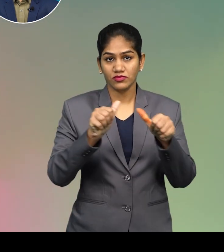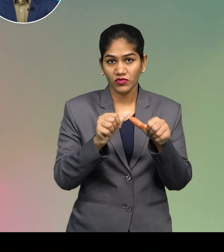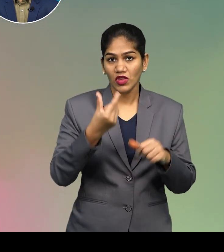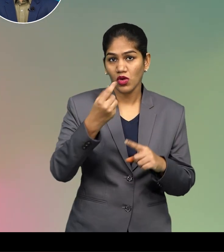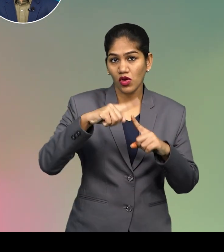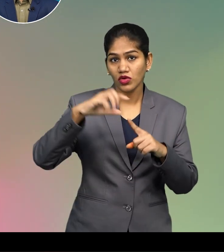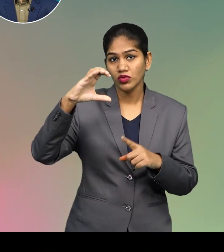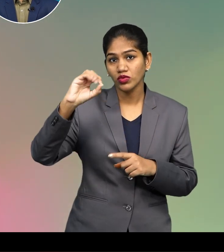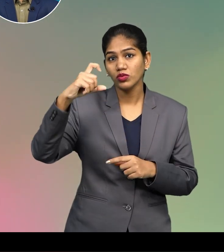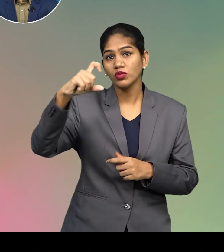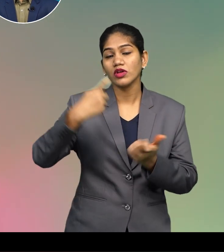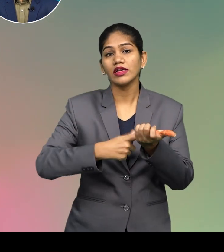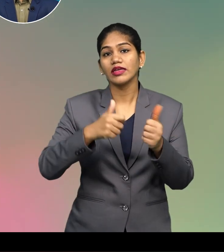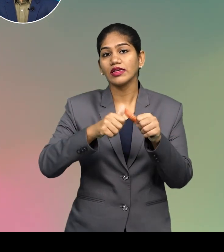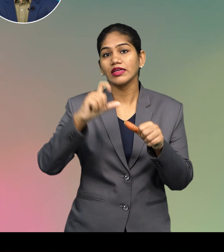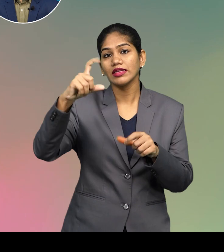Autocracy,